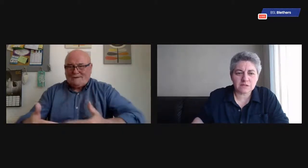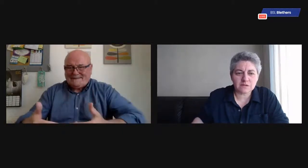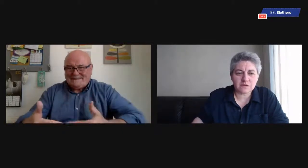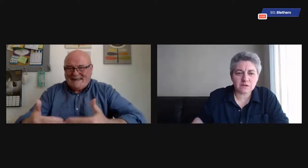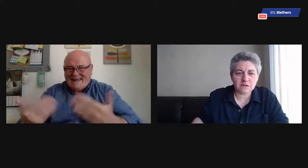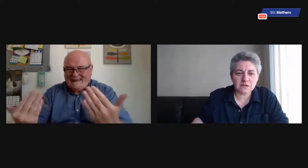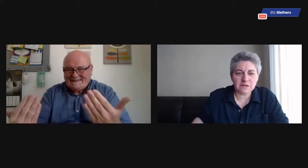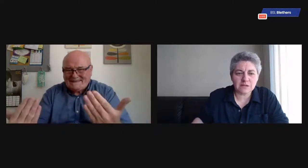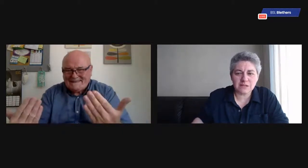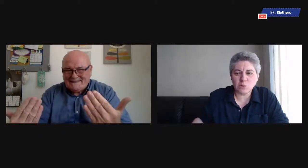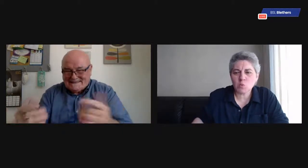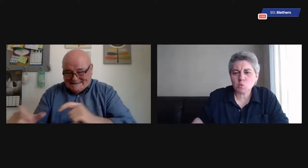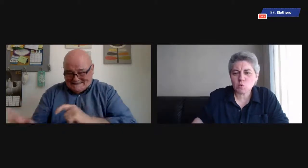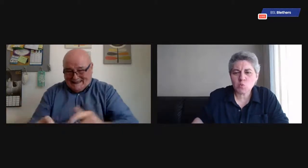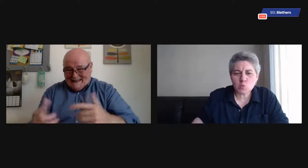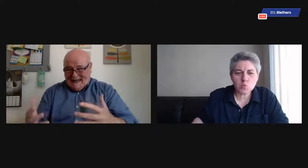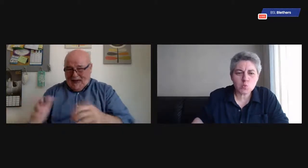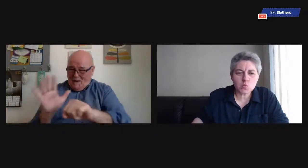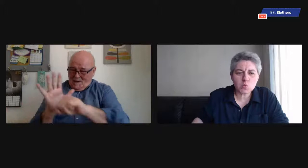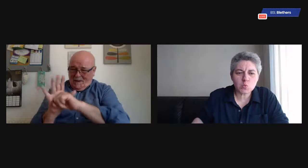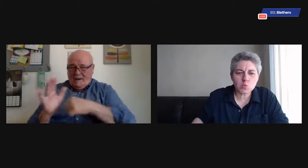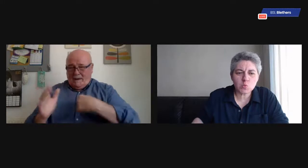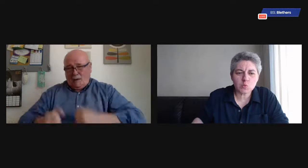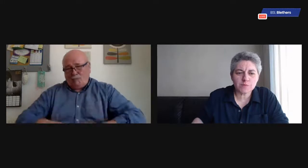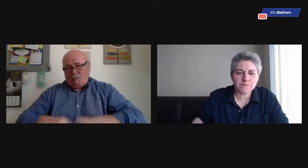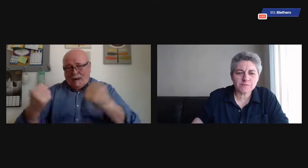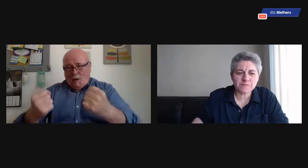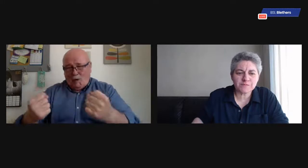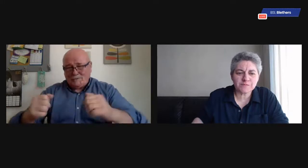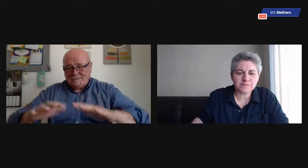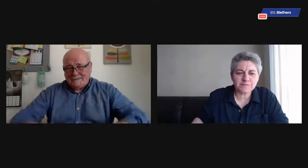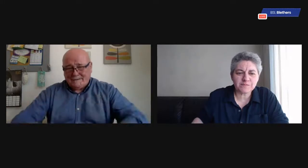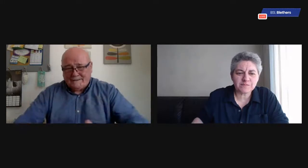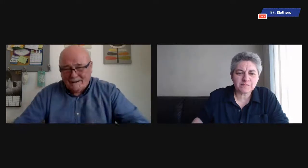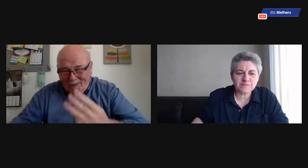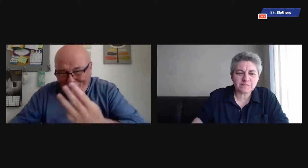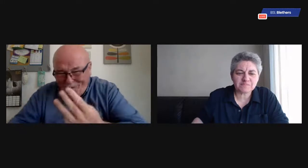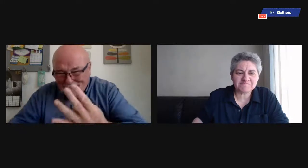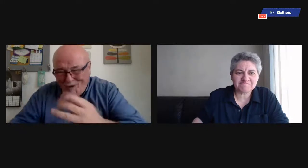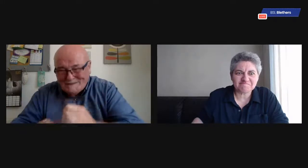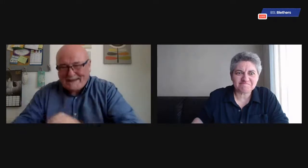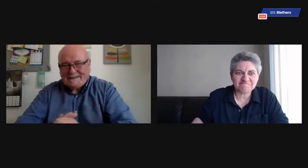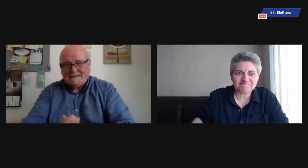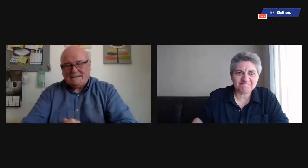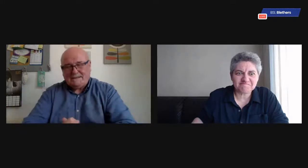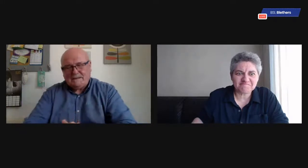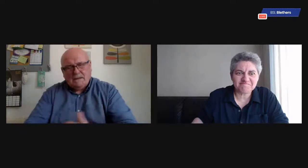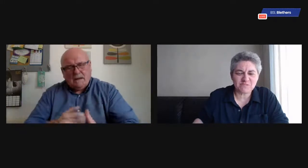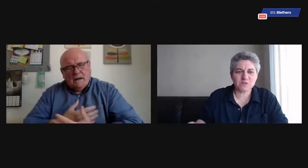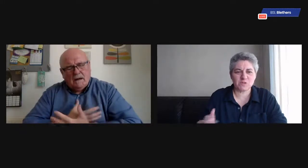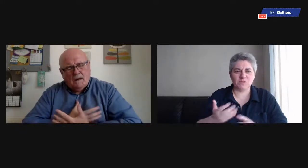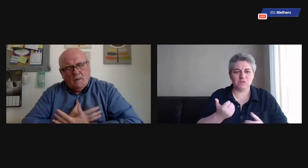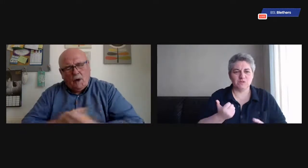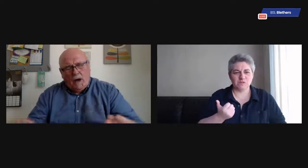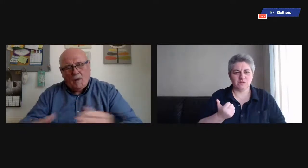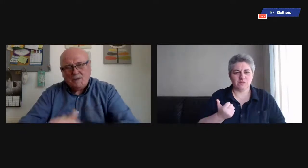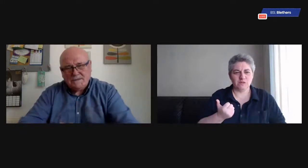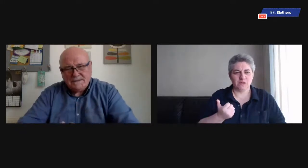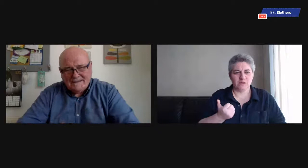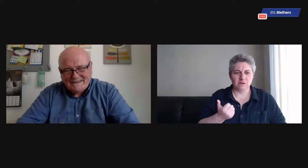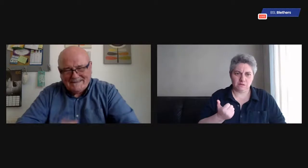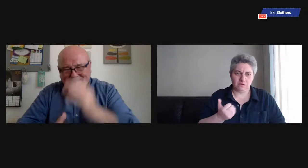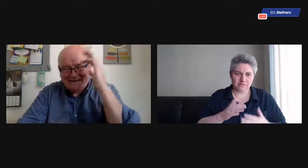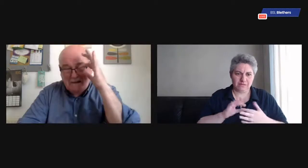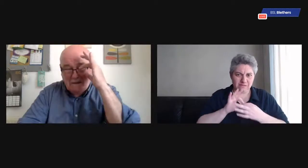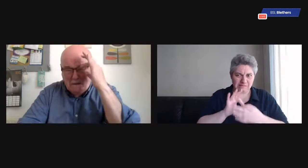of lying. And were 34 days that person was on the stand, and they broke